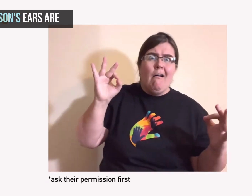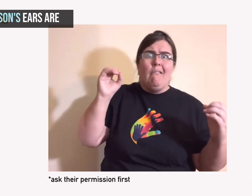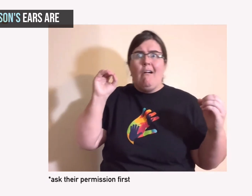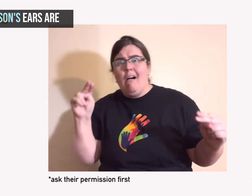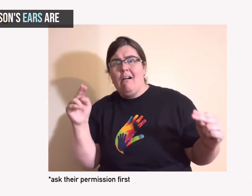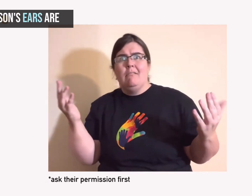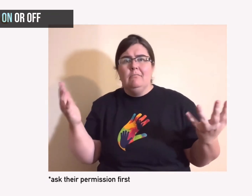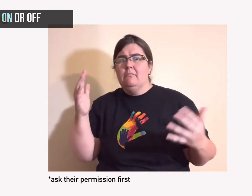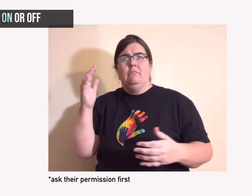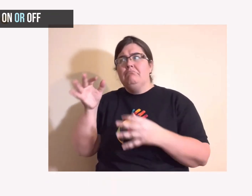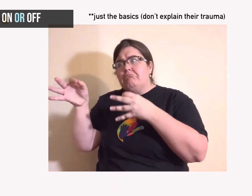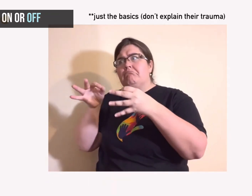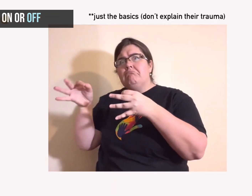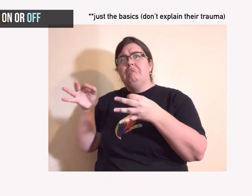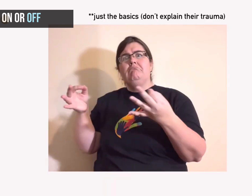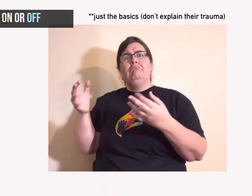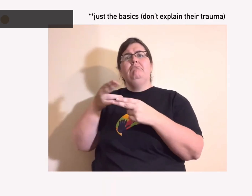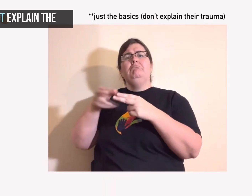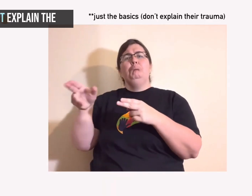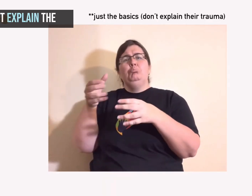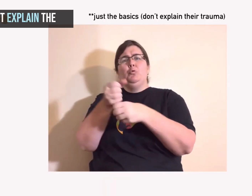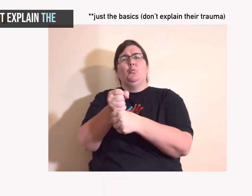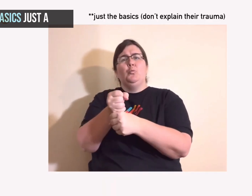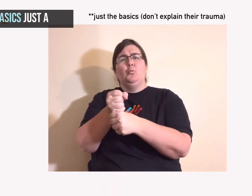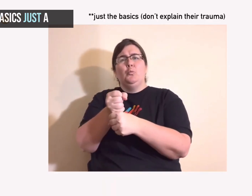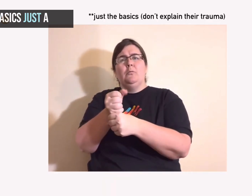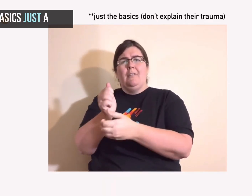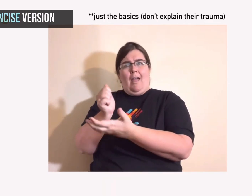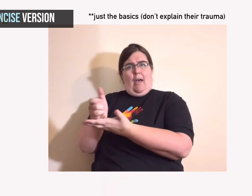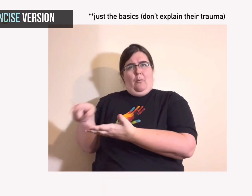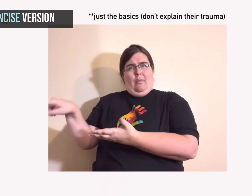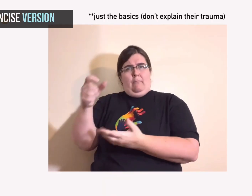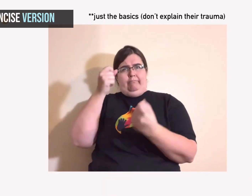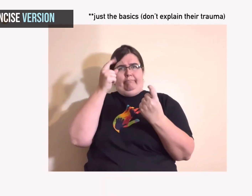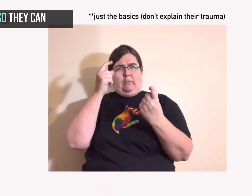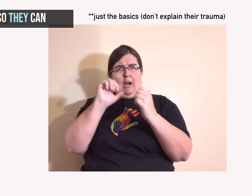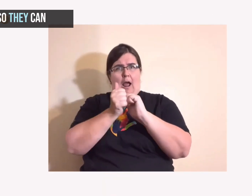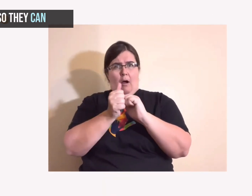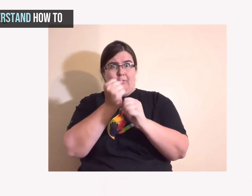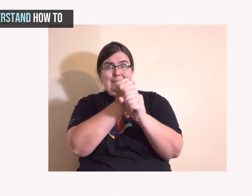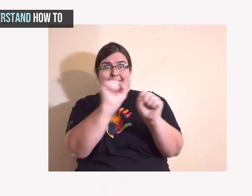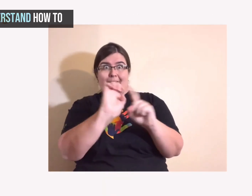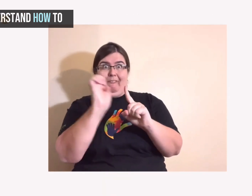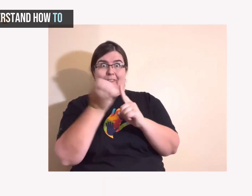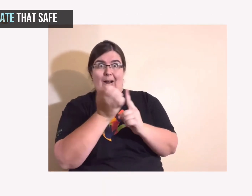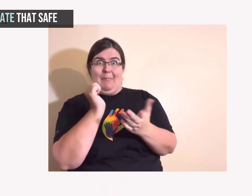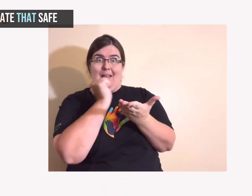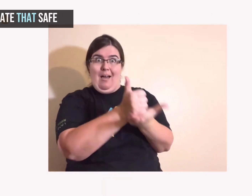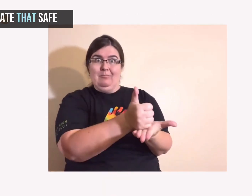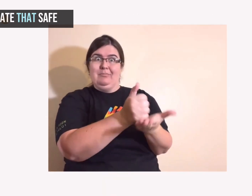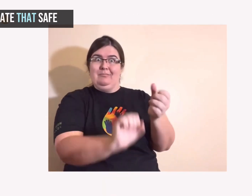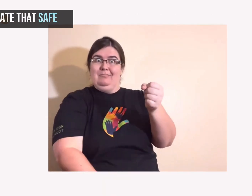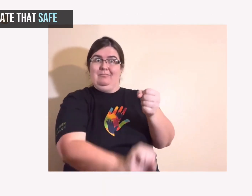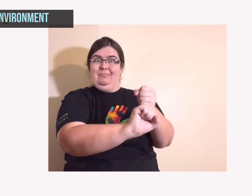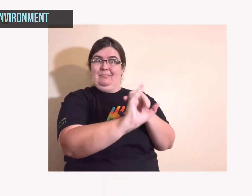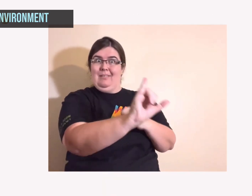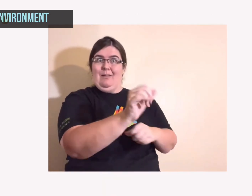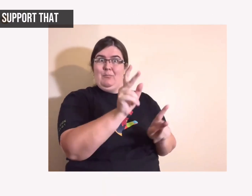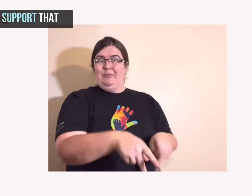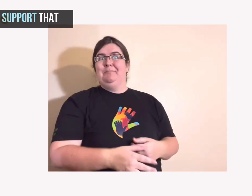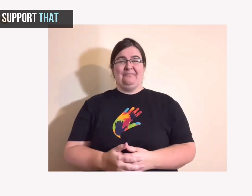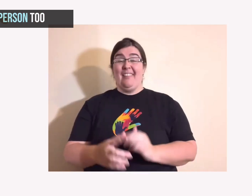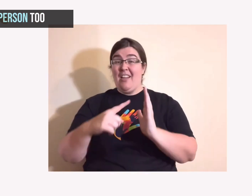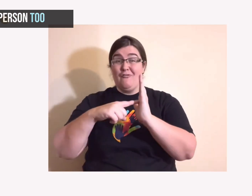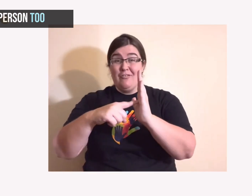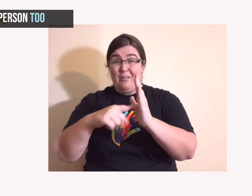this person's ears are on or off. Just explain the basics, just a concise version so that they can understand how to create that safe environment